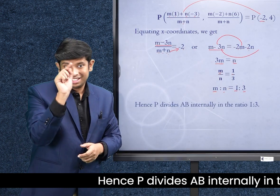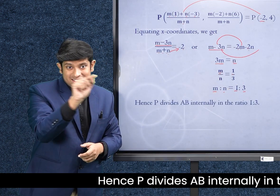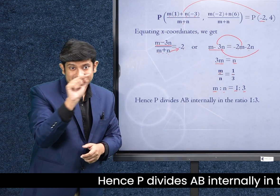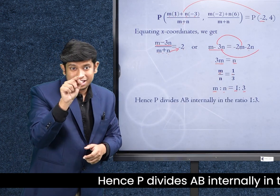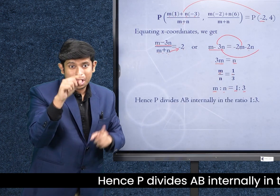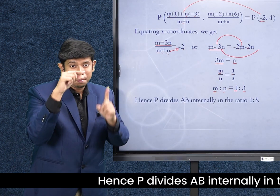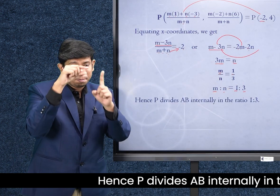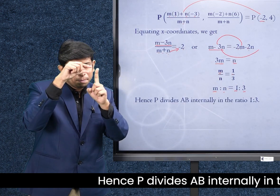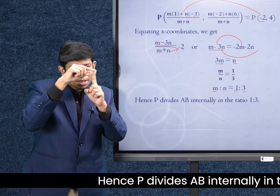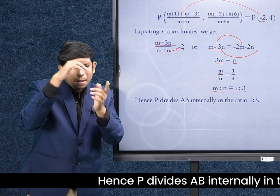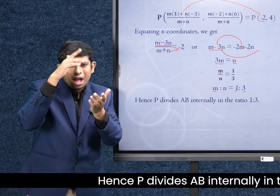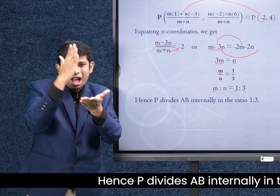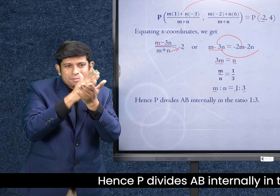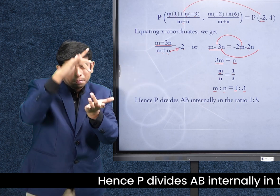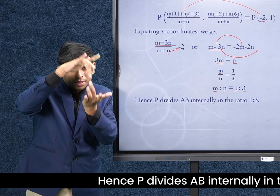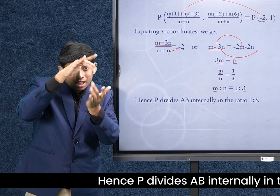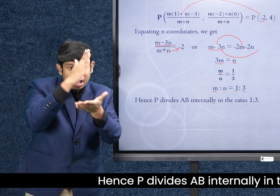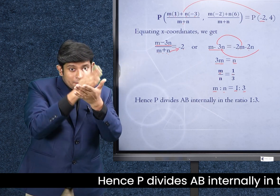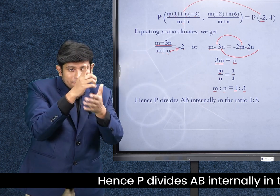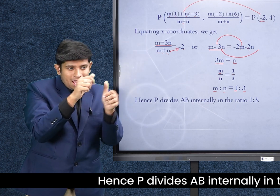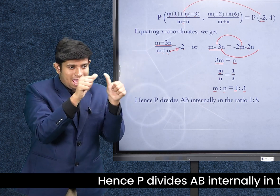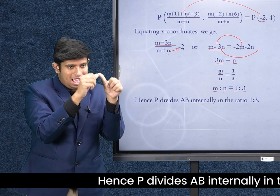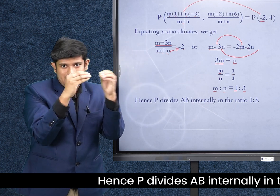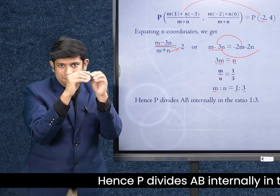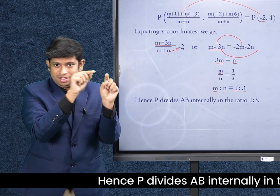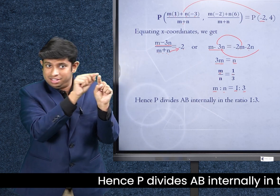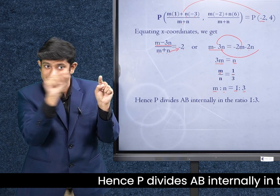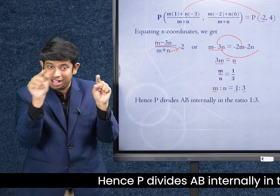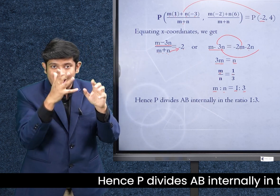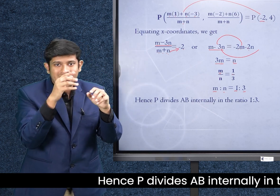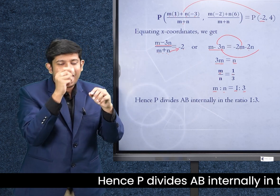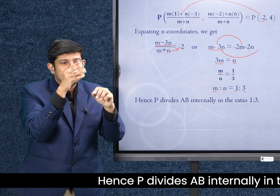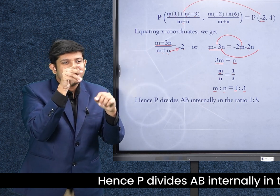Hence, P divides AB internally in the ratio 1:3.